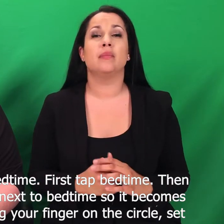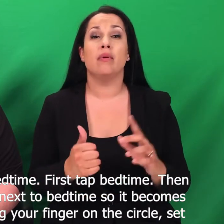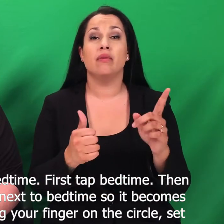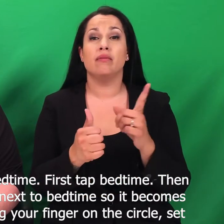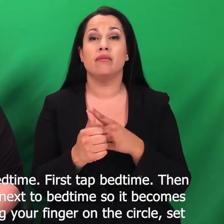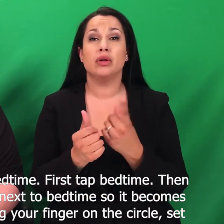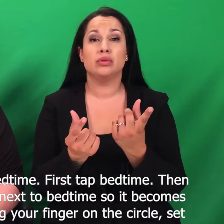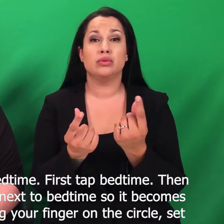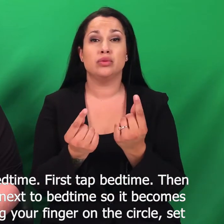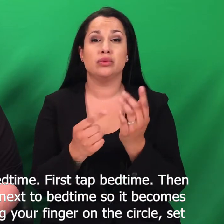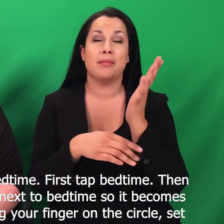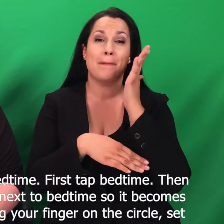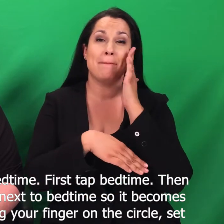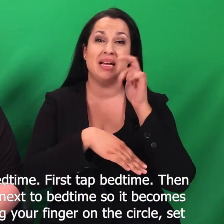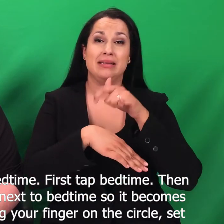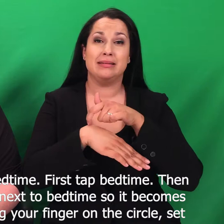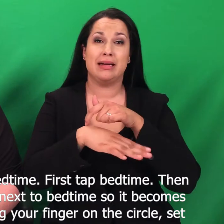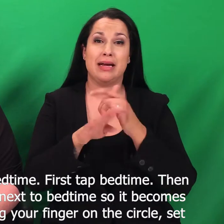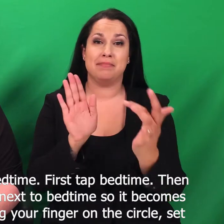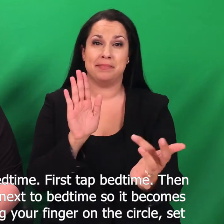First, tap Bedtime.